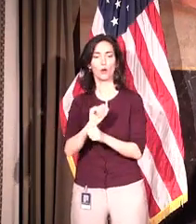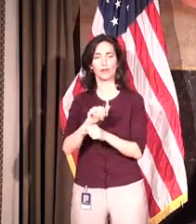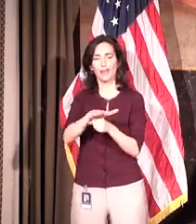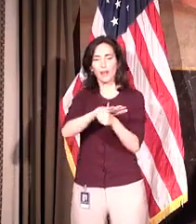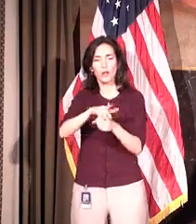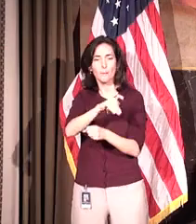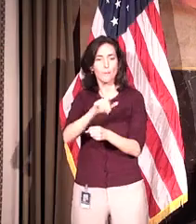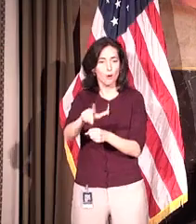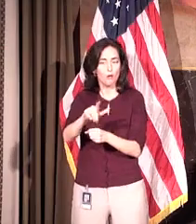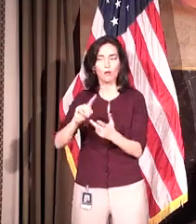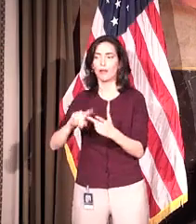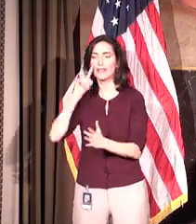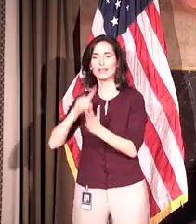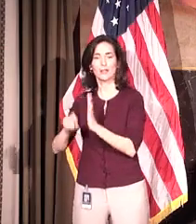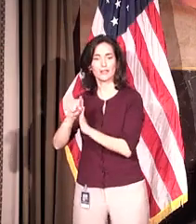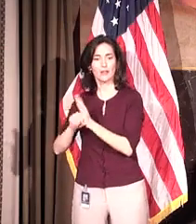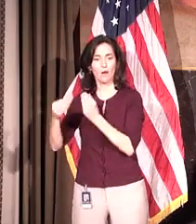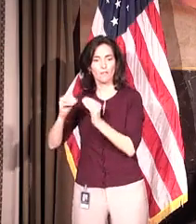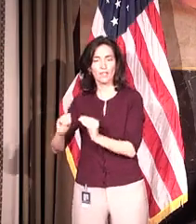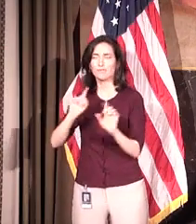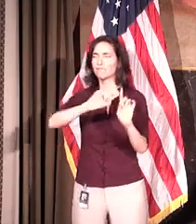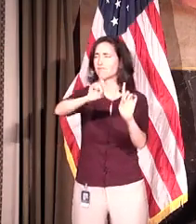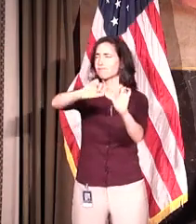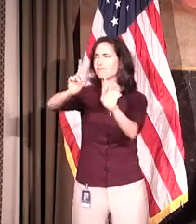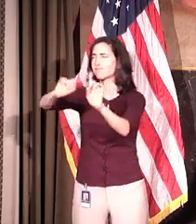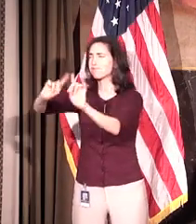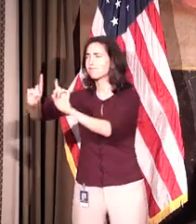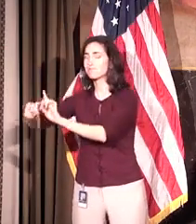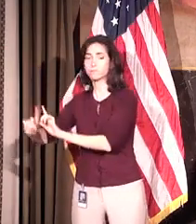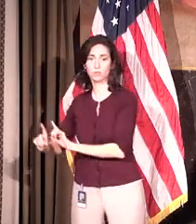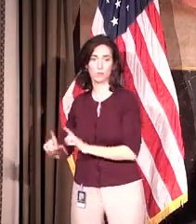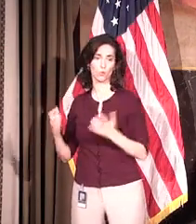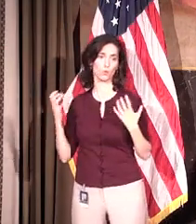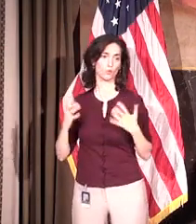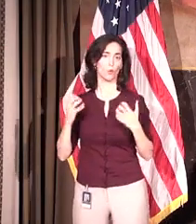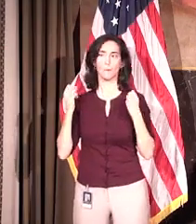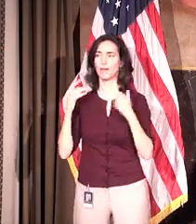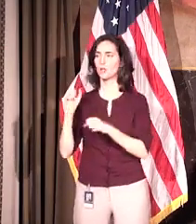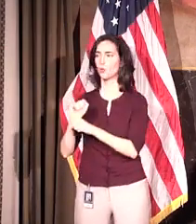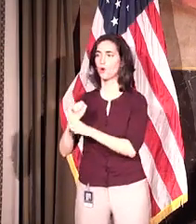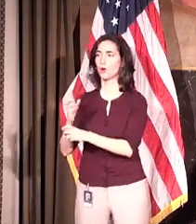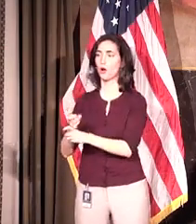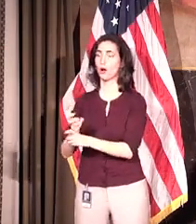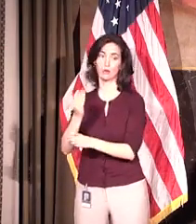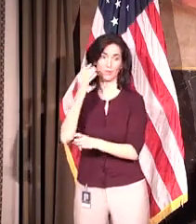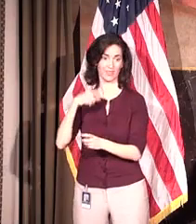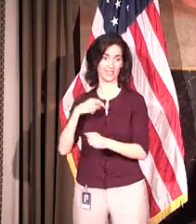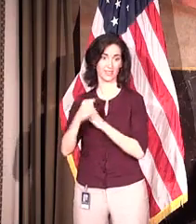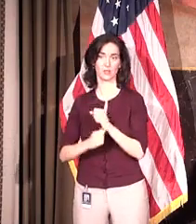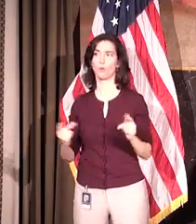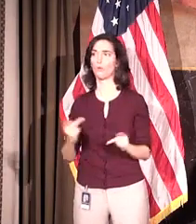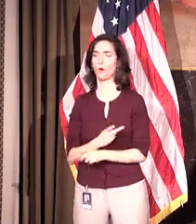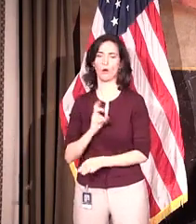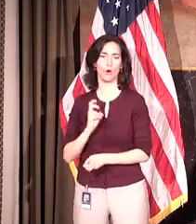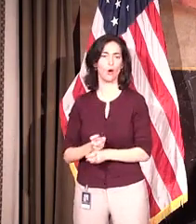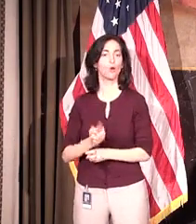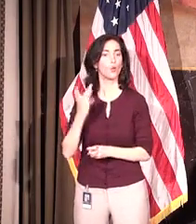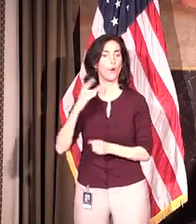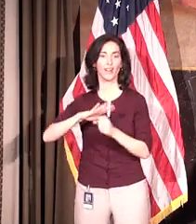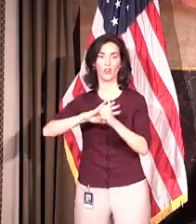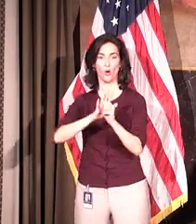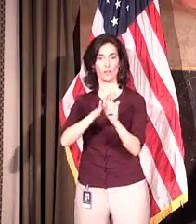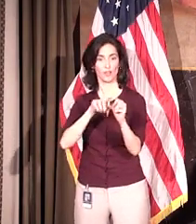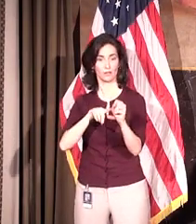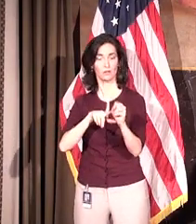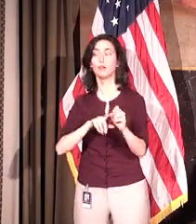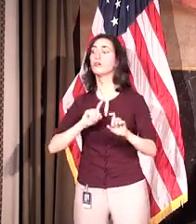with the Secretary of State's office, you name it. It's a very difficult year because of COVID, but by all accounts, the election